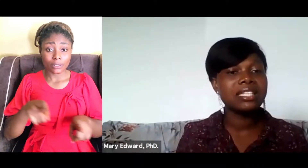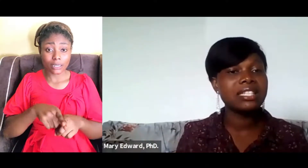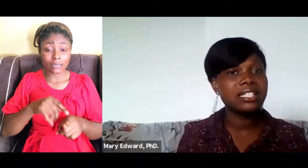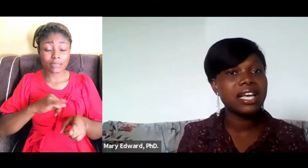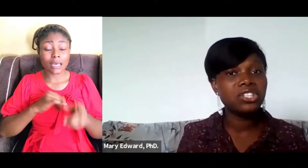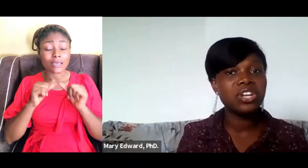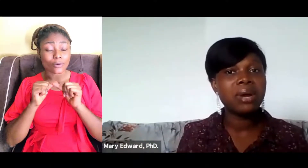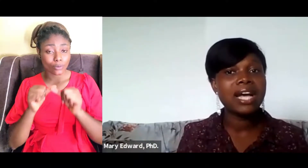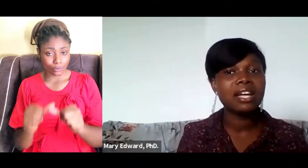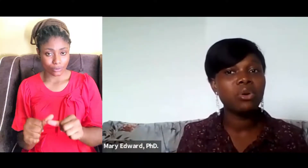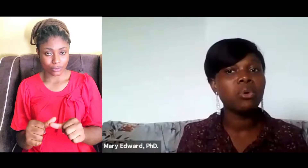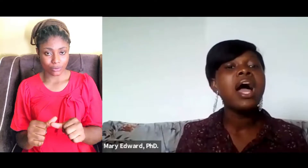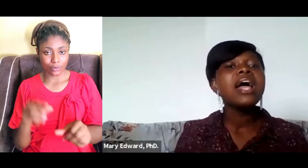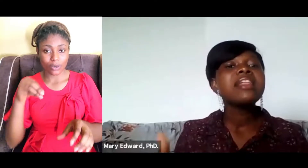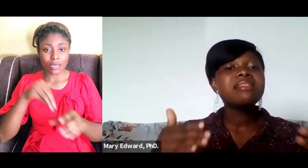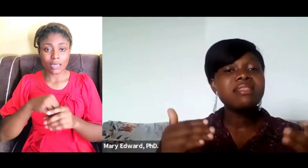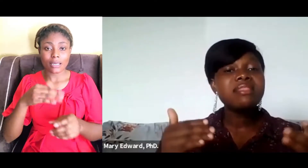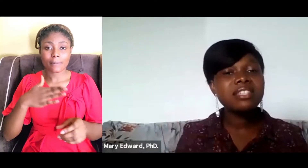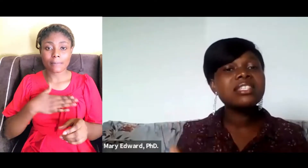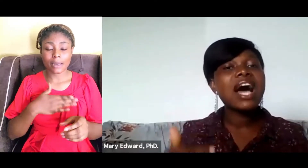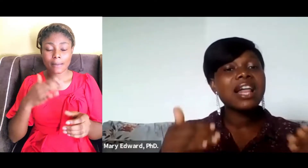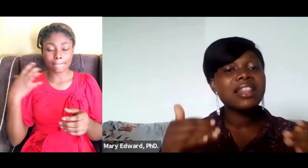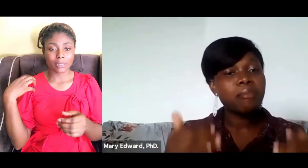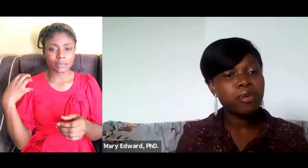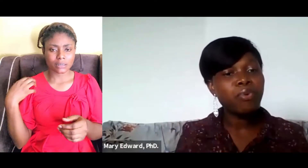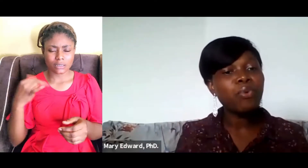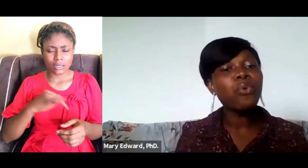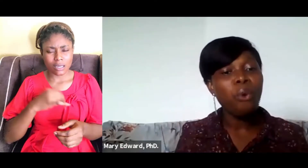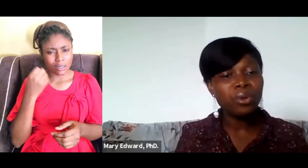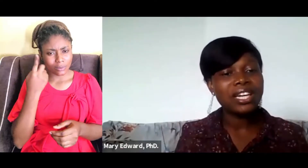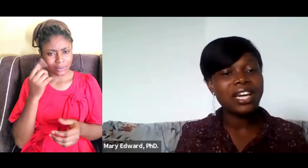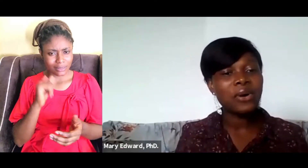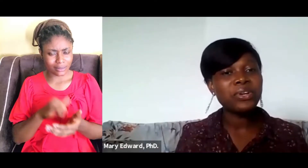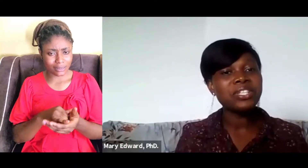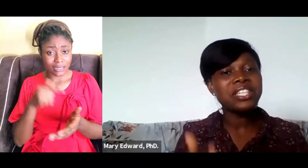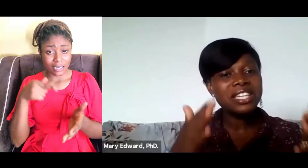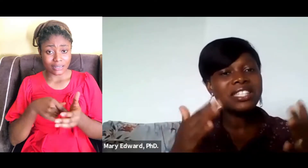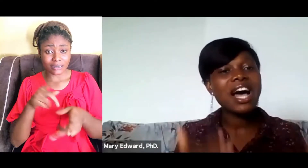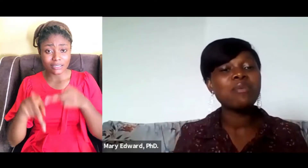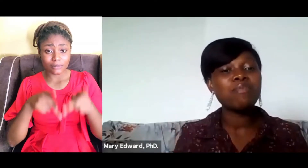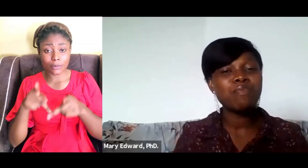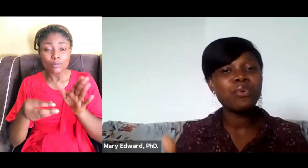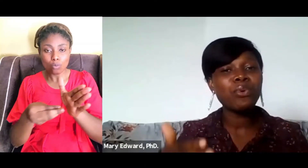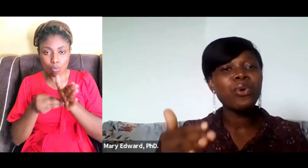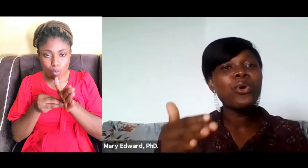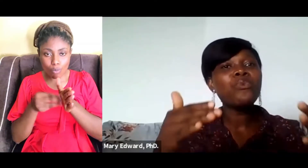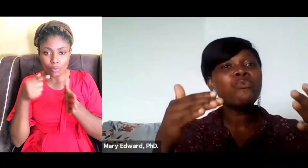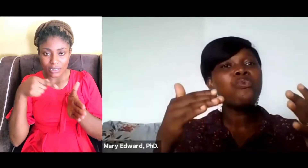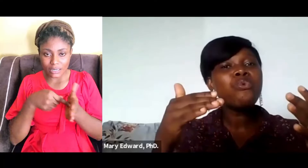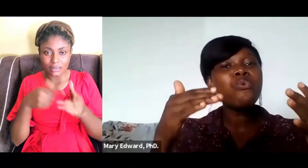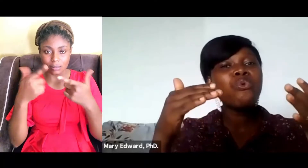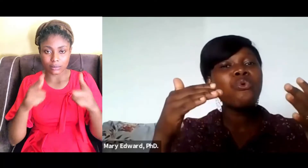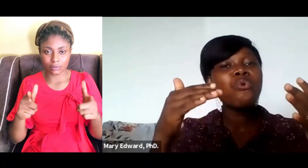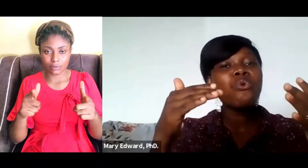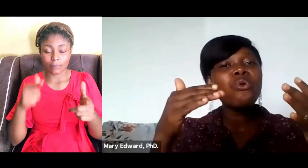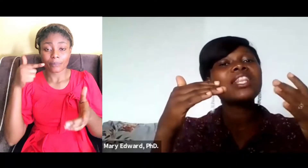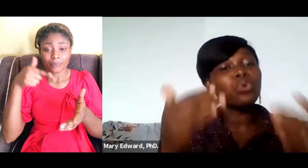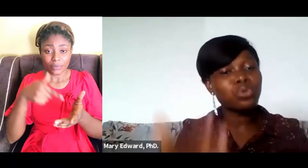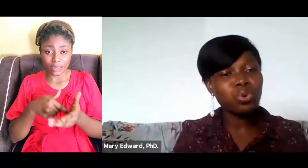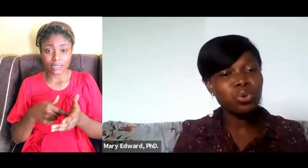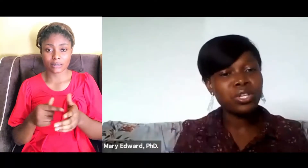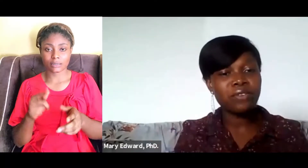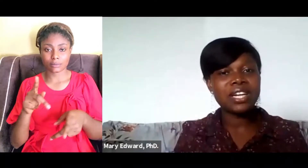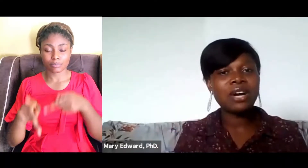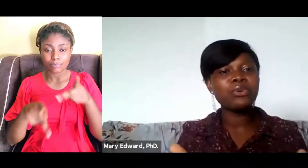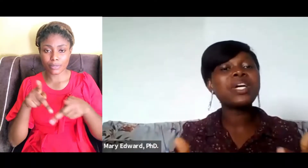my master's dissertation, I realized that no, these are the people who own the language. These are the people who